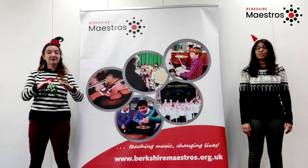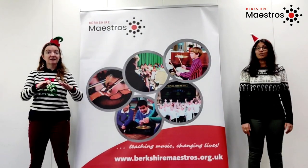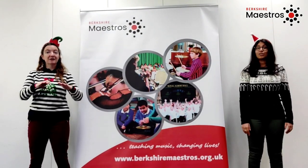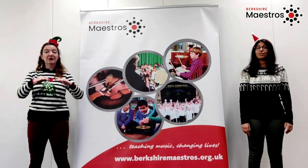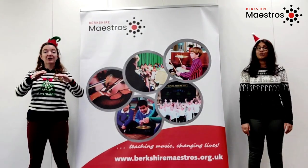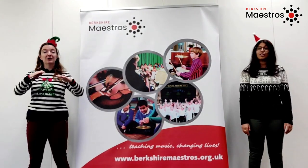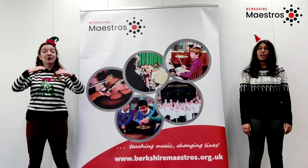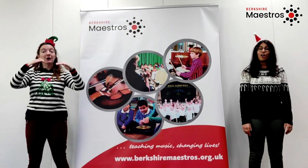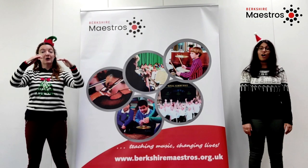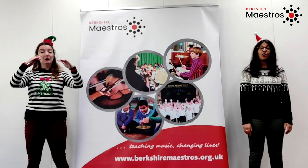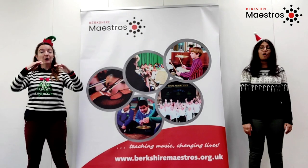The cattle